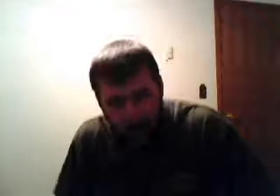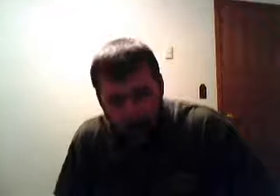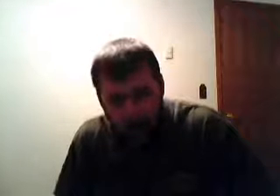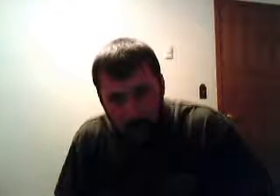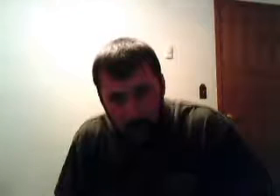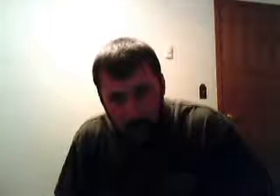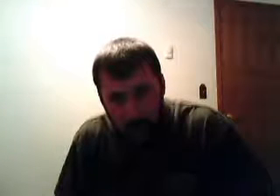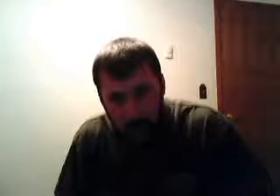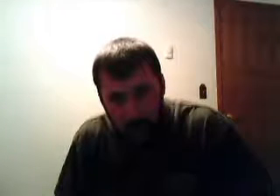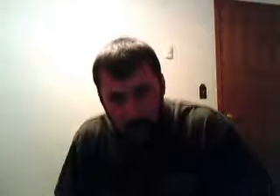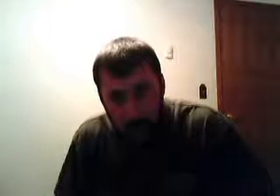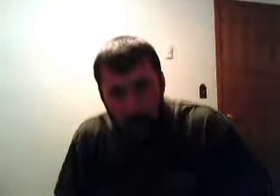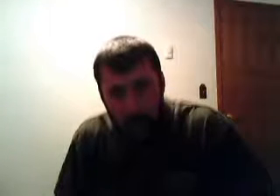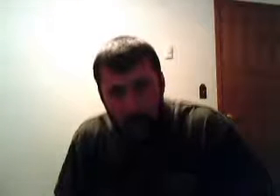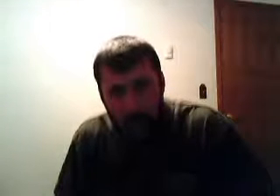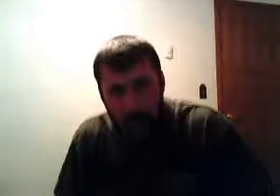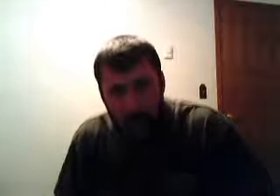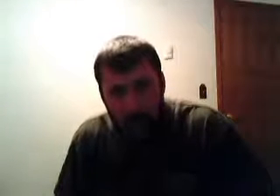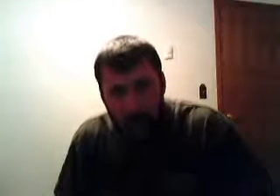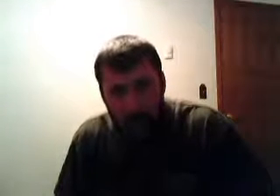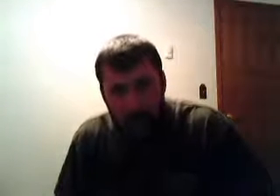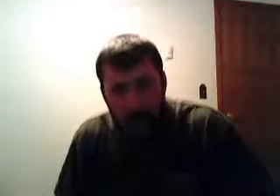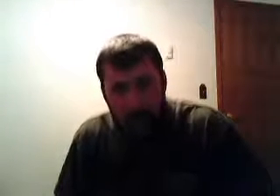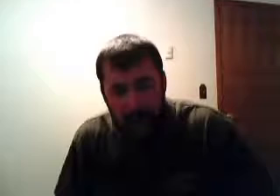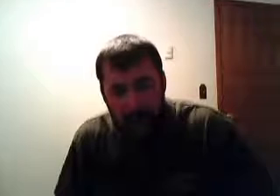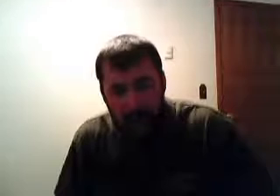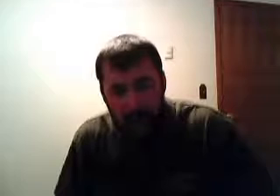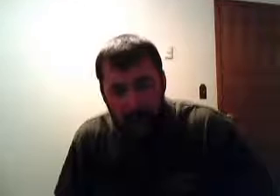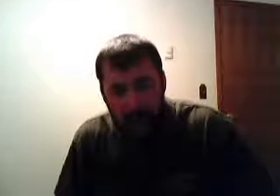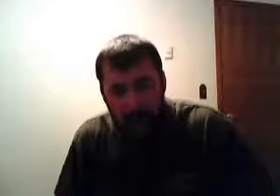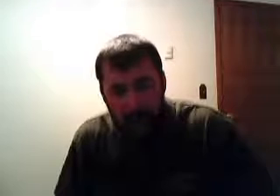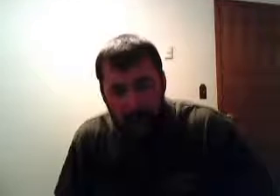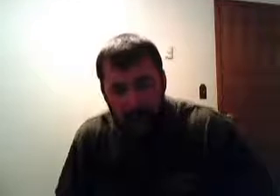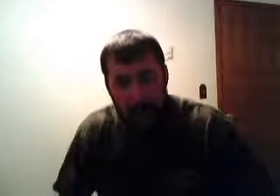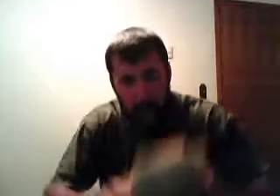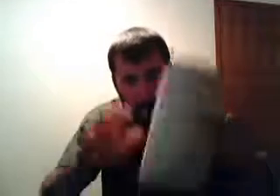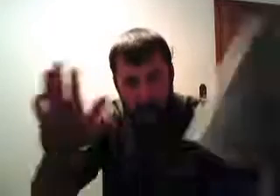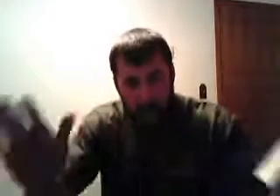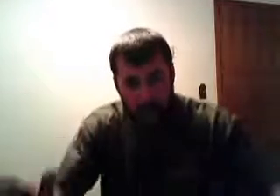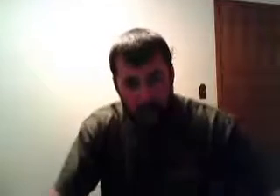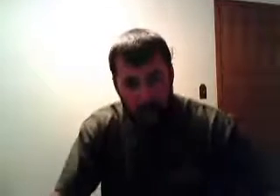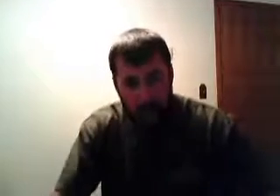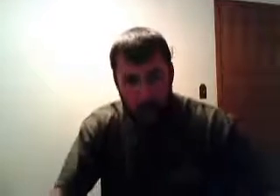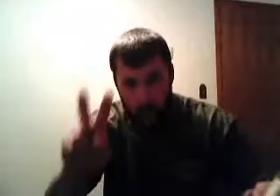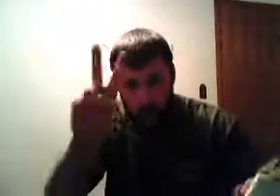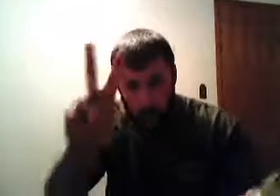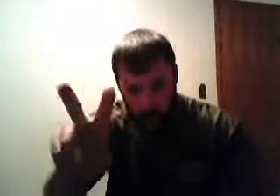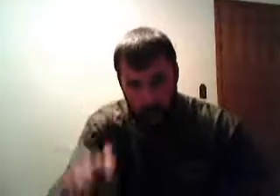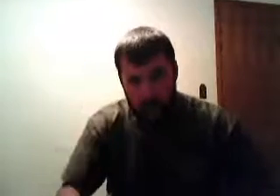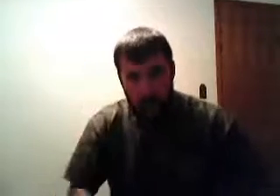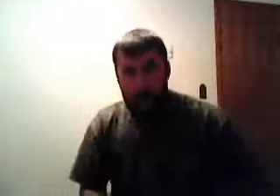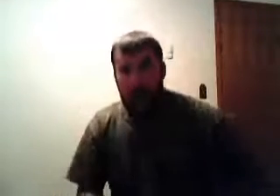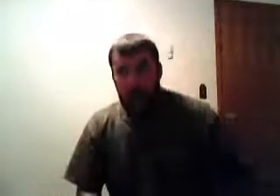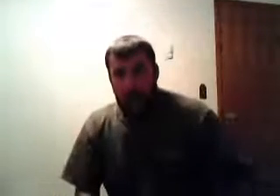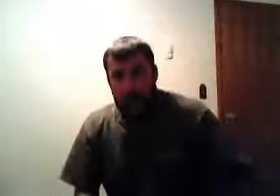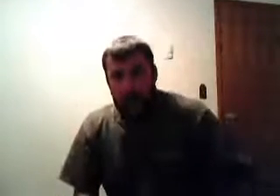collapsed. If we don't stand up now, this is the time, 10 minutes to midnight, collapse comes America. Rome part 2, baby. I